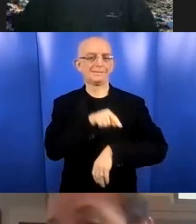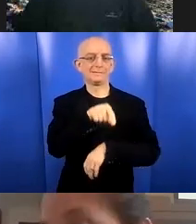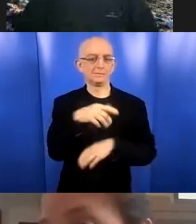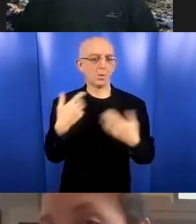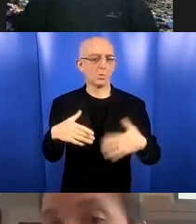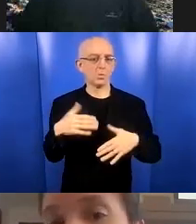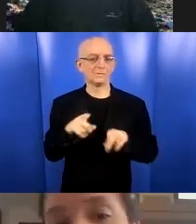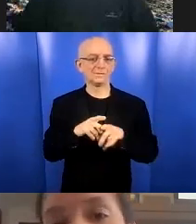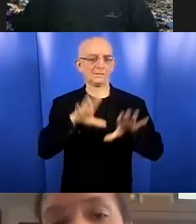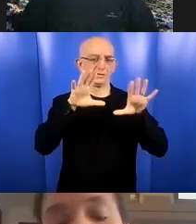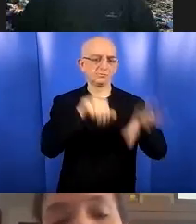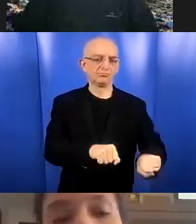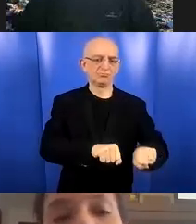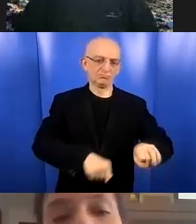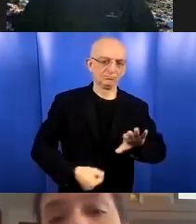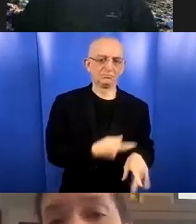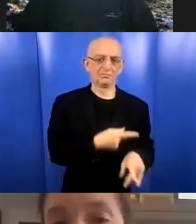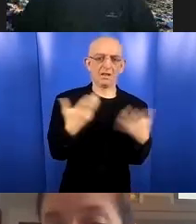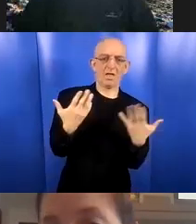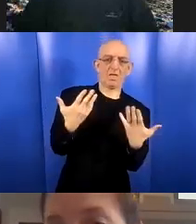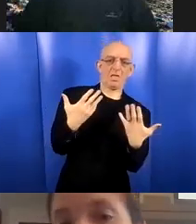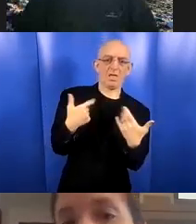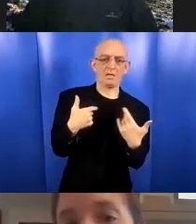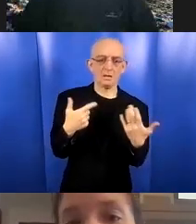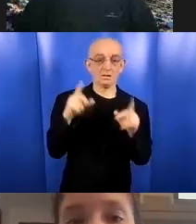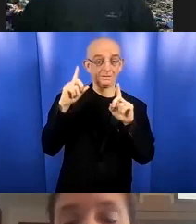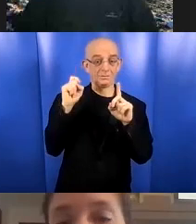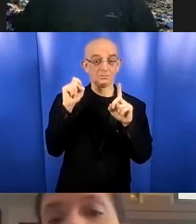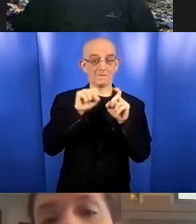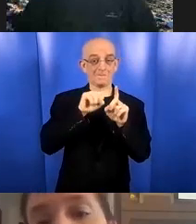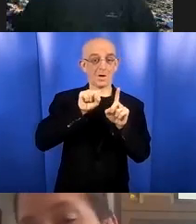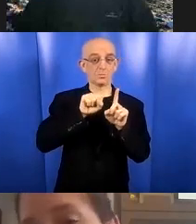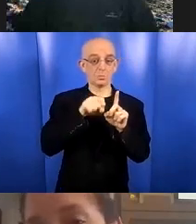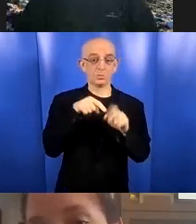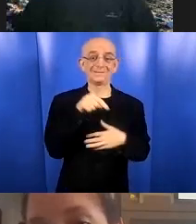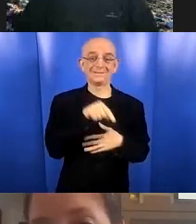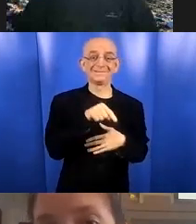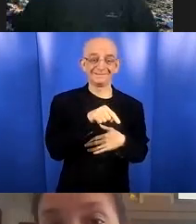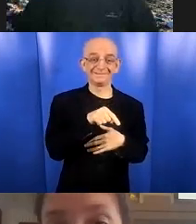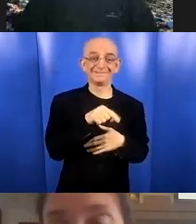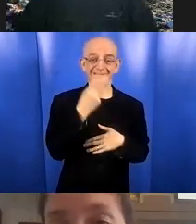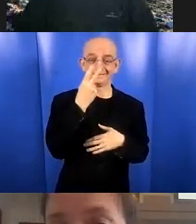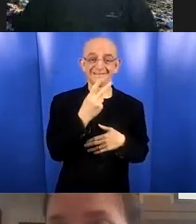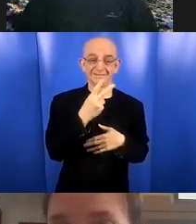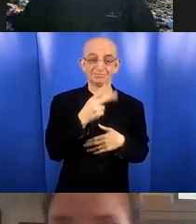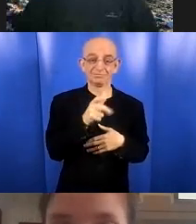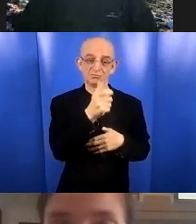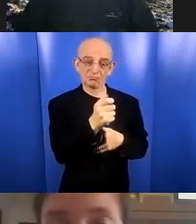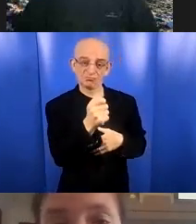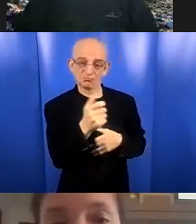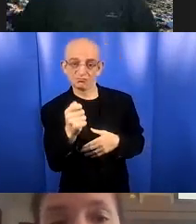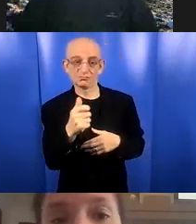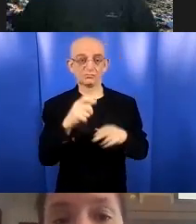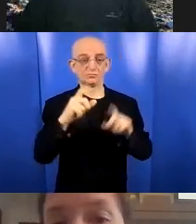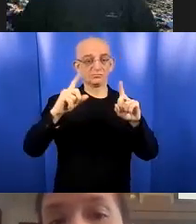there have been some cases where organizations representing people with disabilities and people with disabilities have faced specific challenges. So